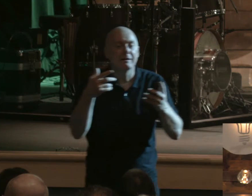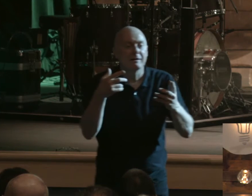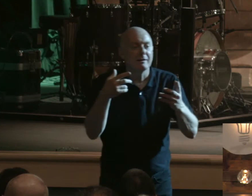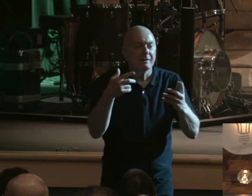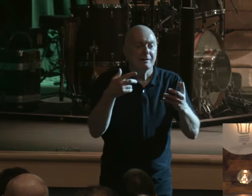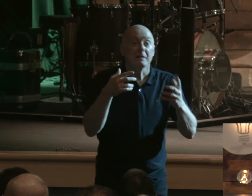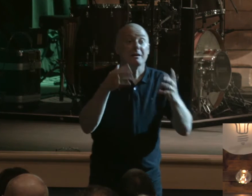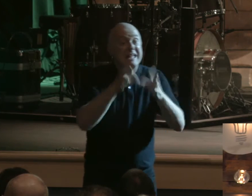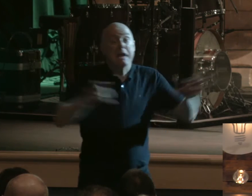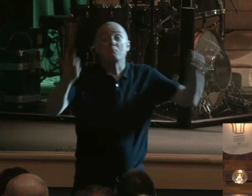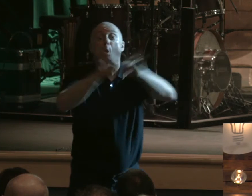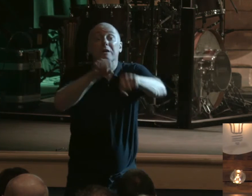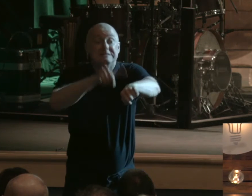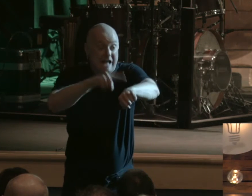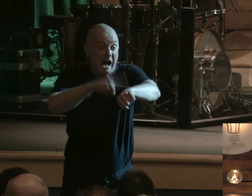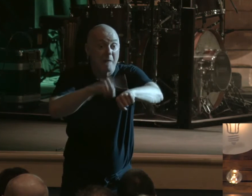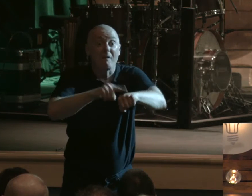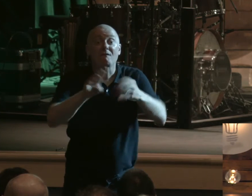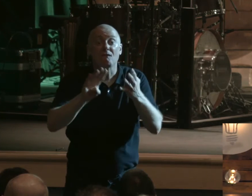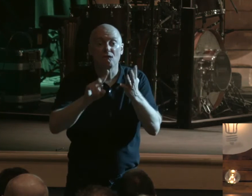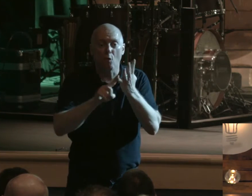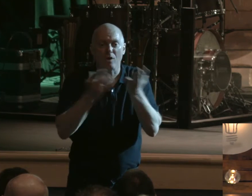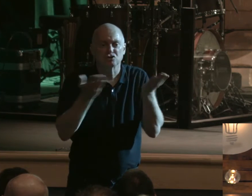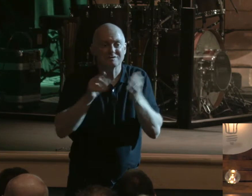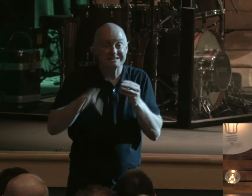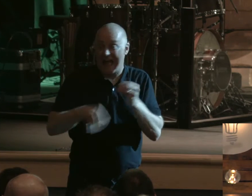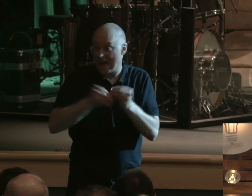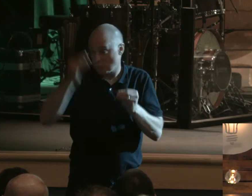a church, a very big season, we think about this fourth service.